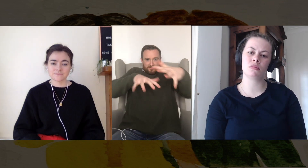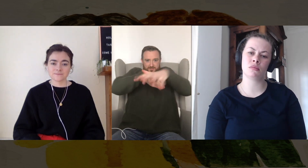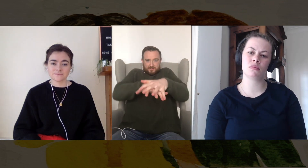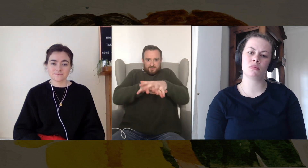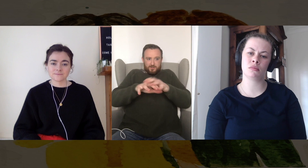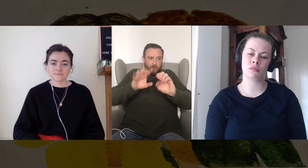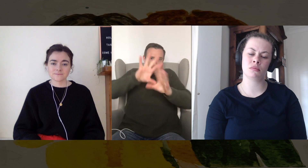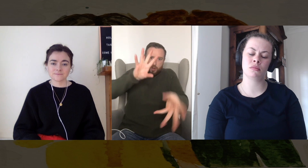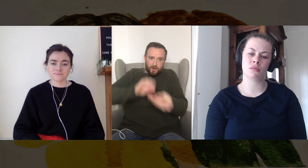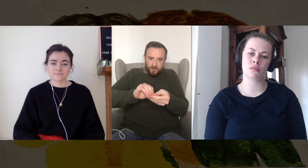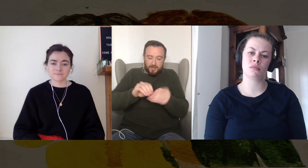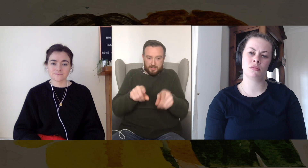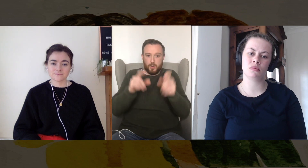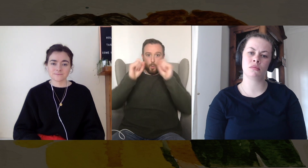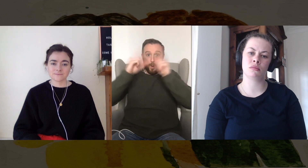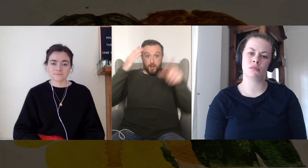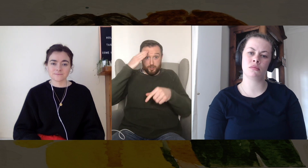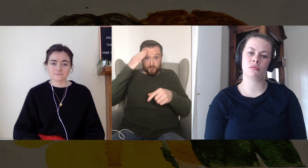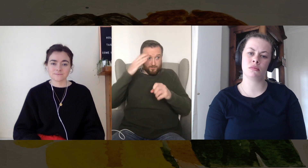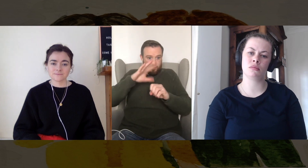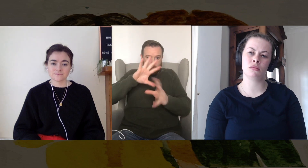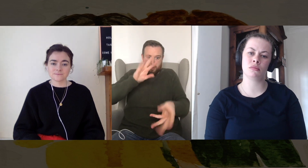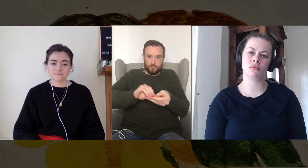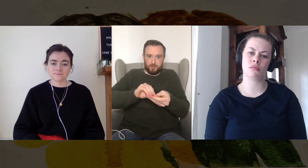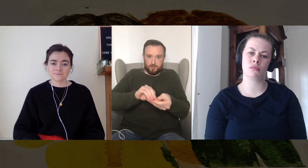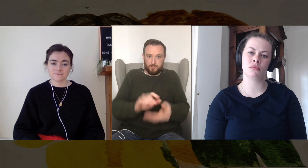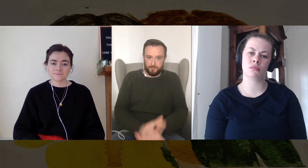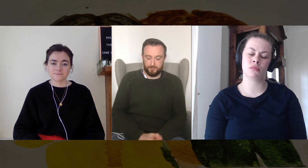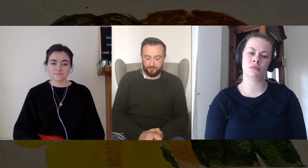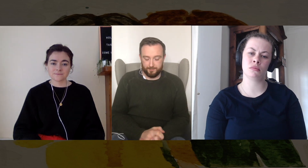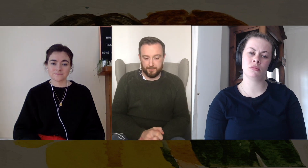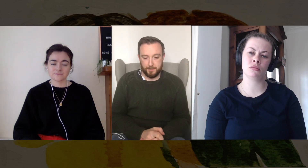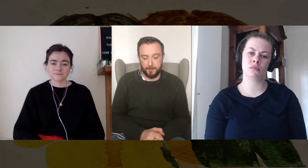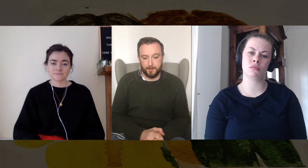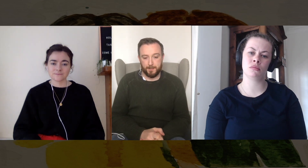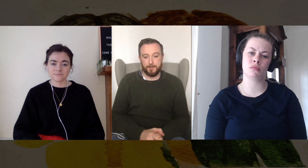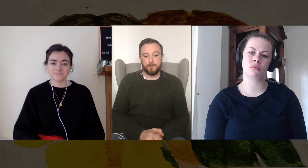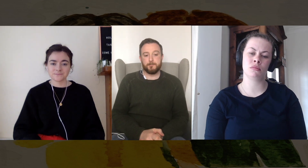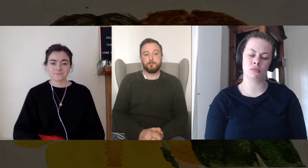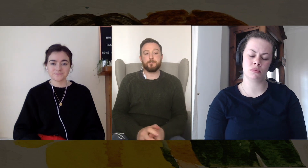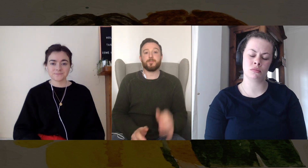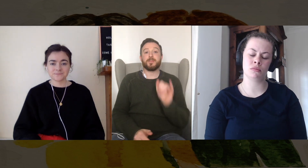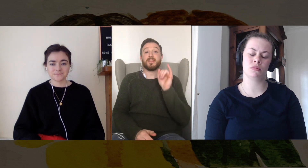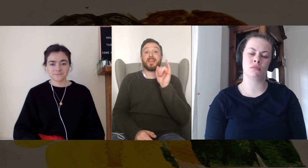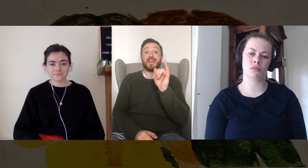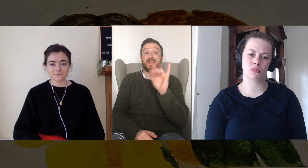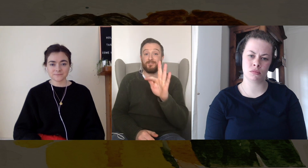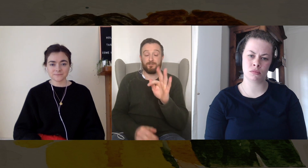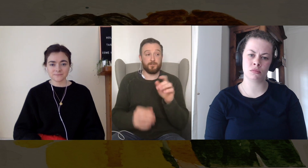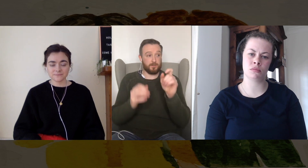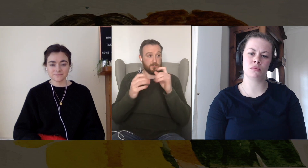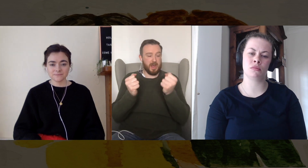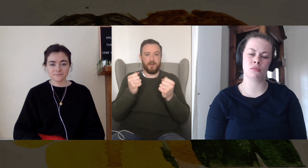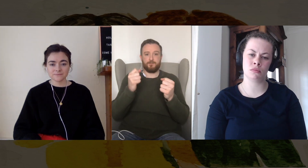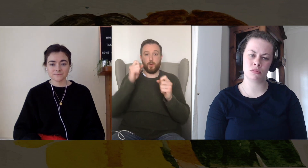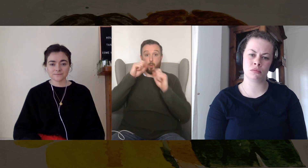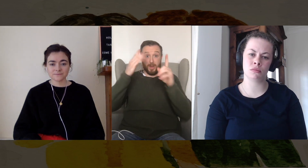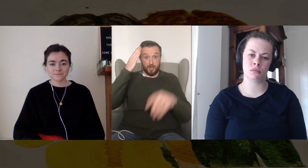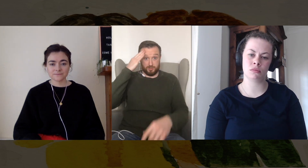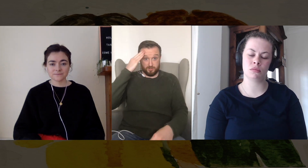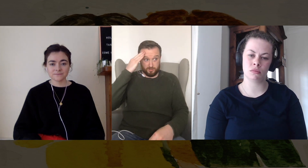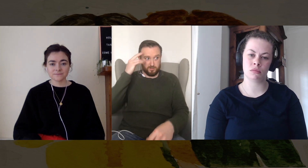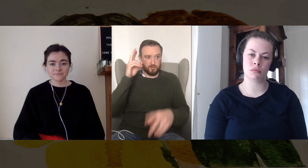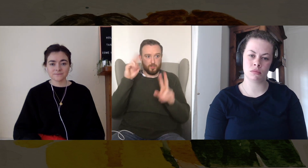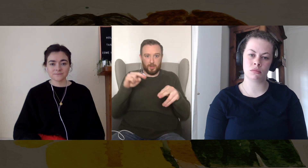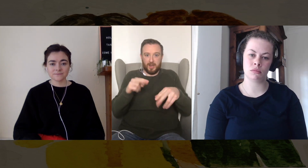is embodying all of those components. It's kind of what you talked about earlier. You know, there is a mental side, there is a physical side, there's a social